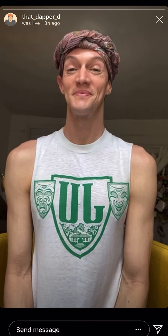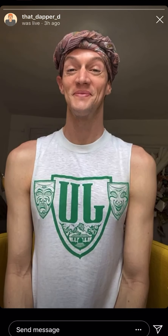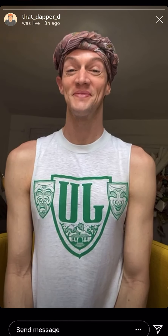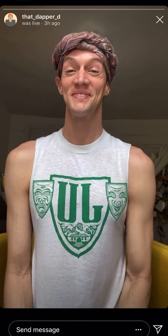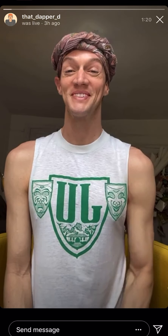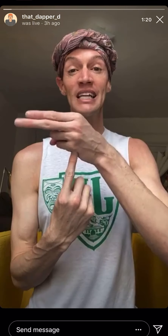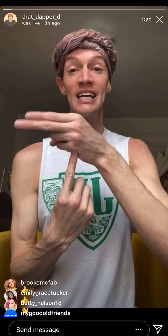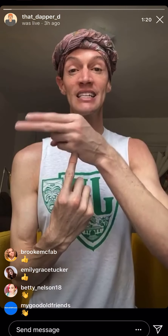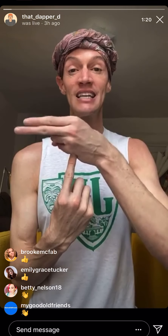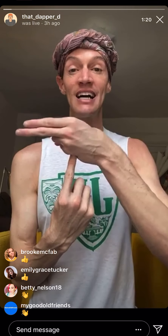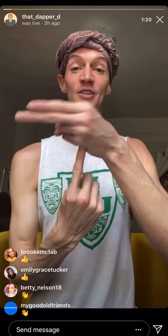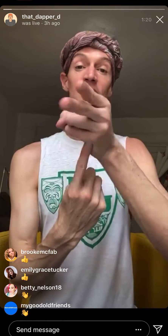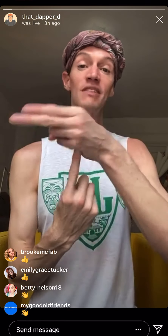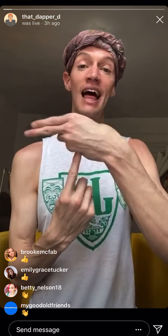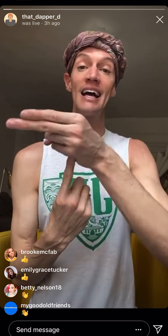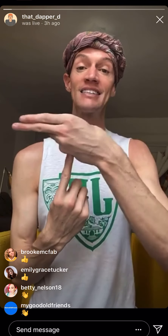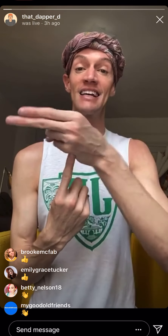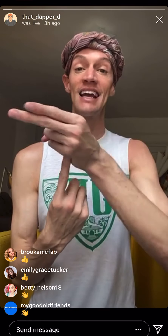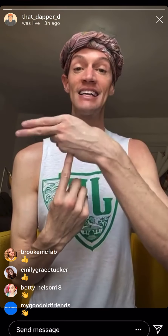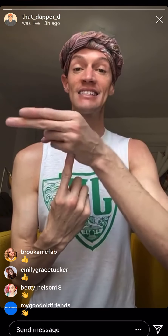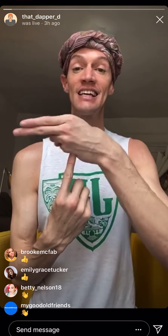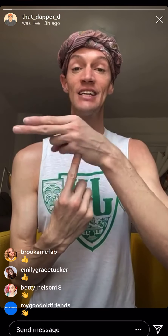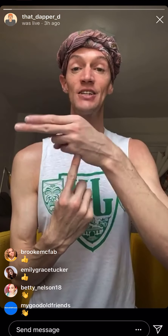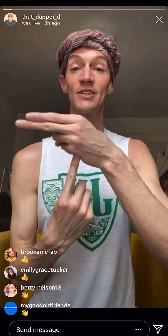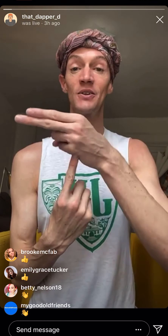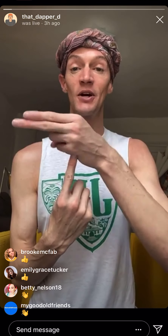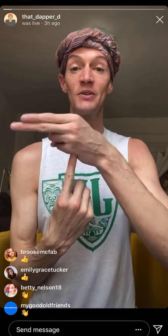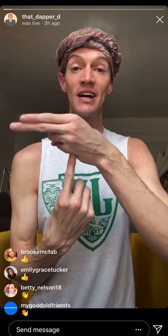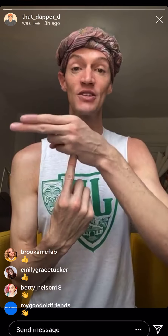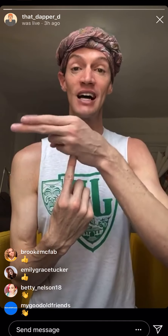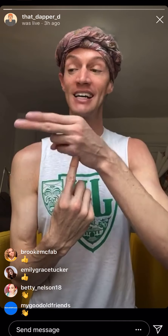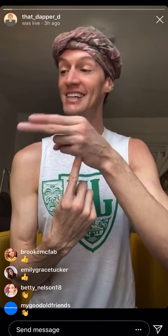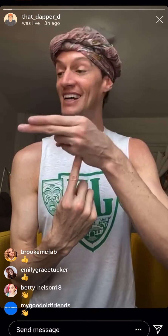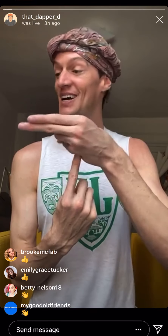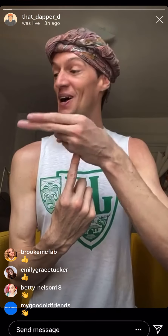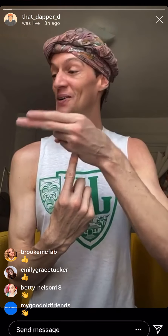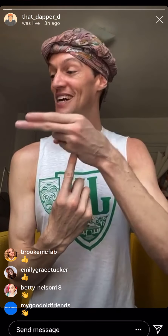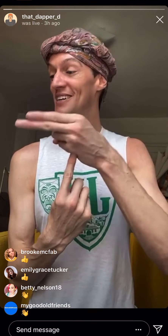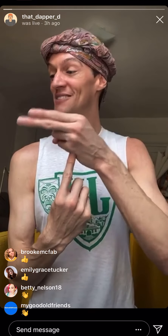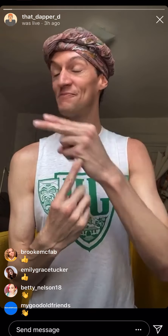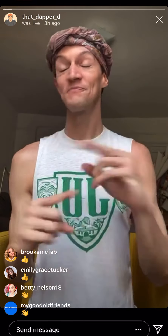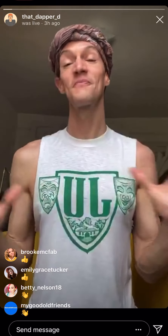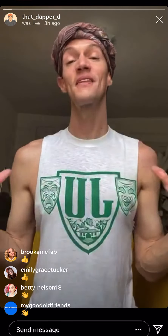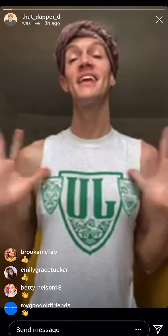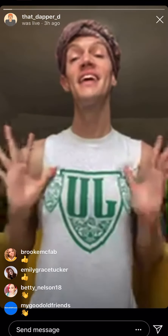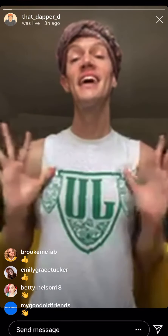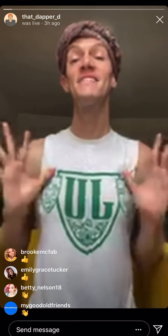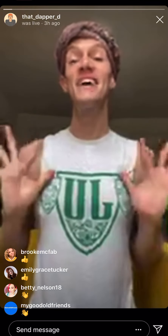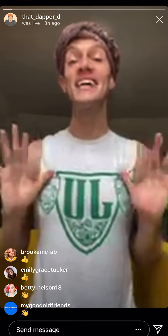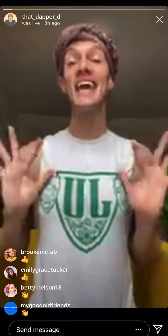and sign or a flag saying hey stay here or a hotel sign hotel vacation